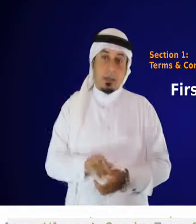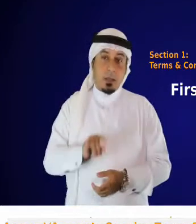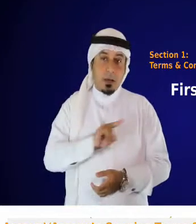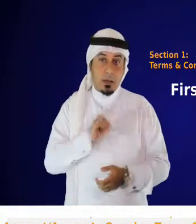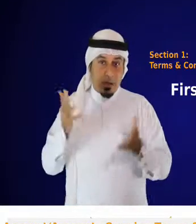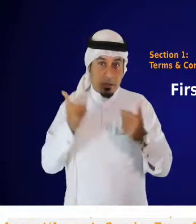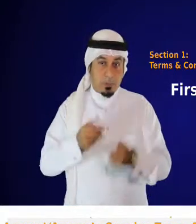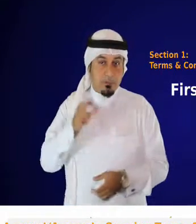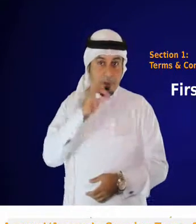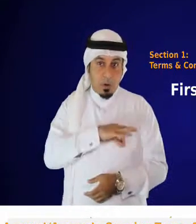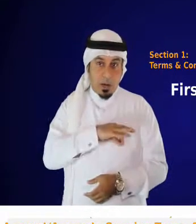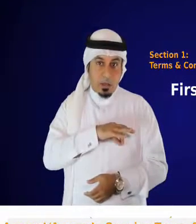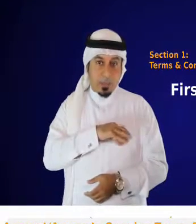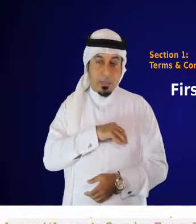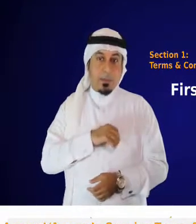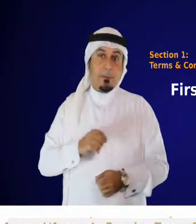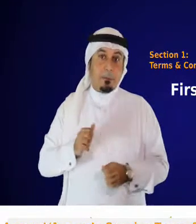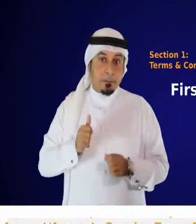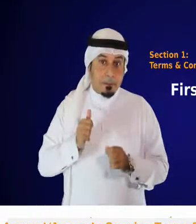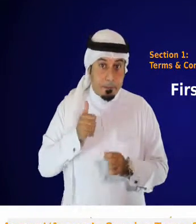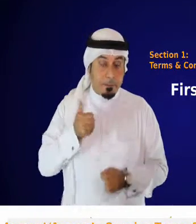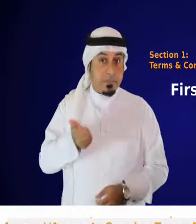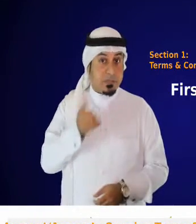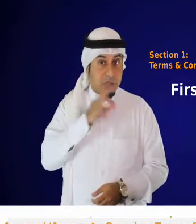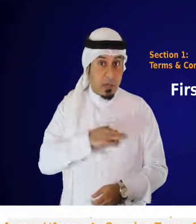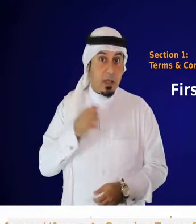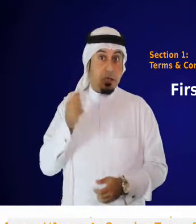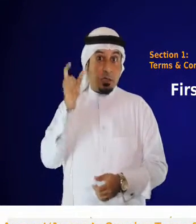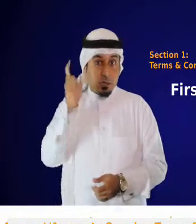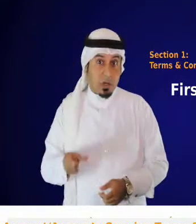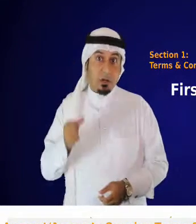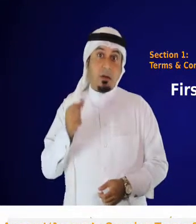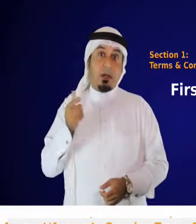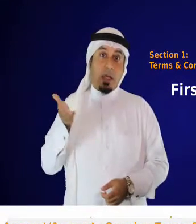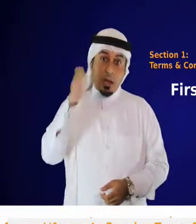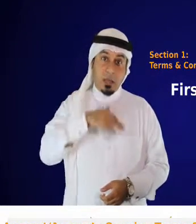7. Credit balances on current accounts shall not earn interest for the customer.